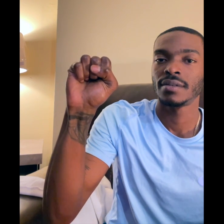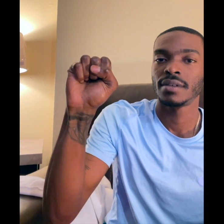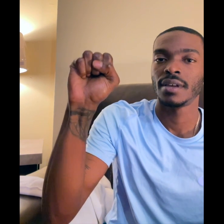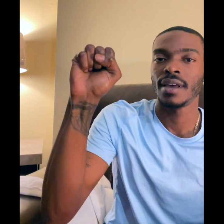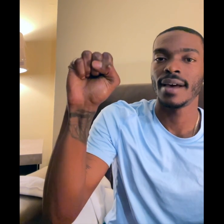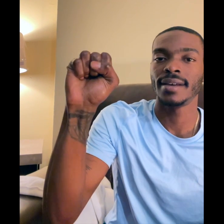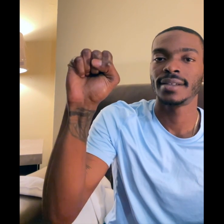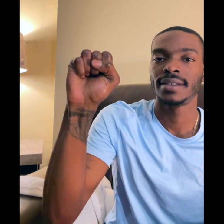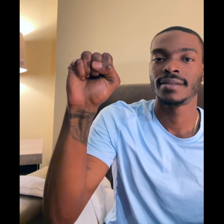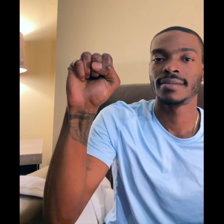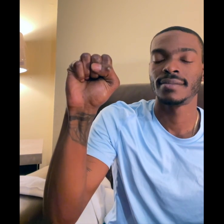S.